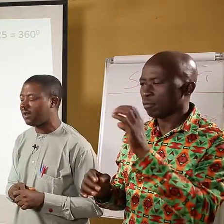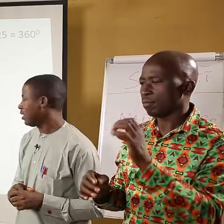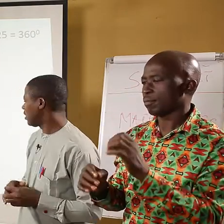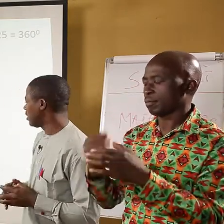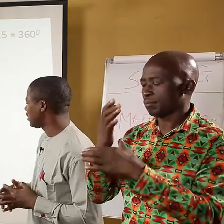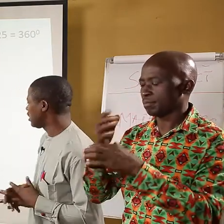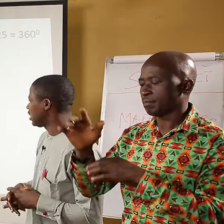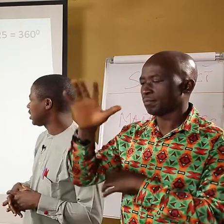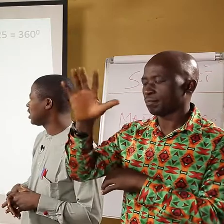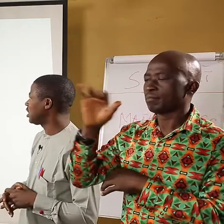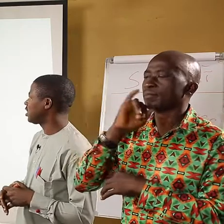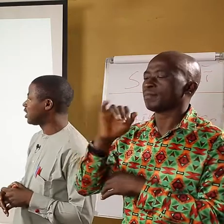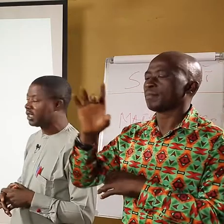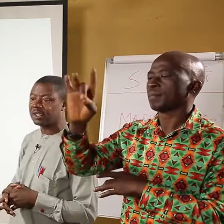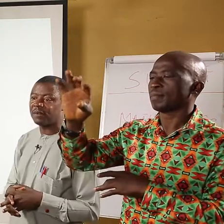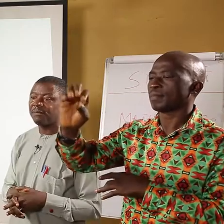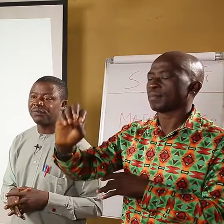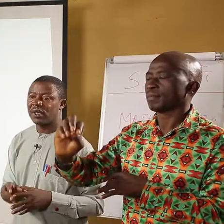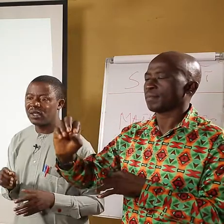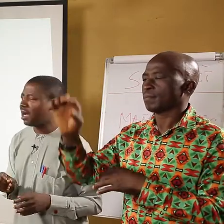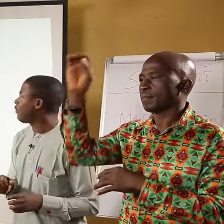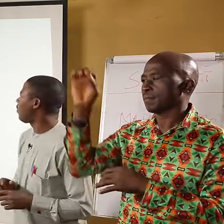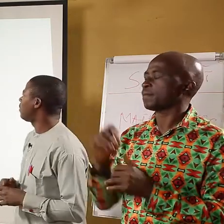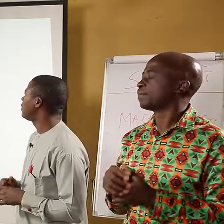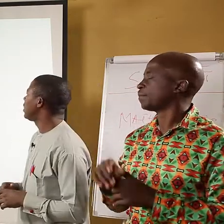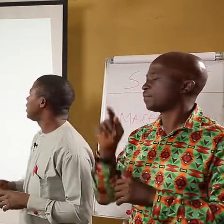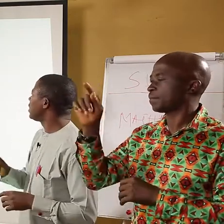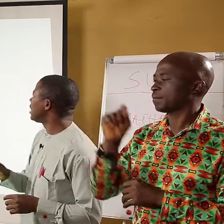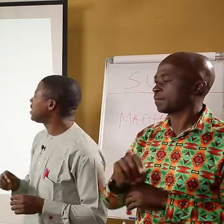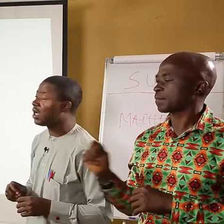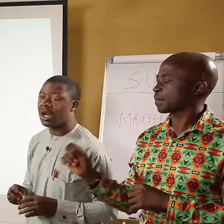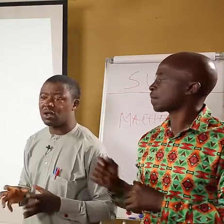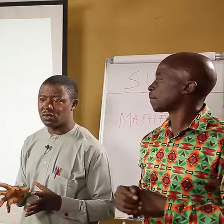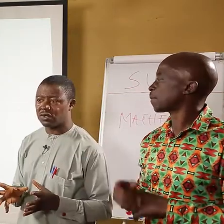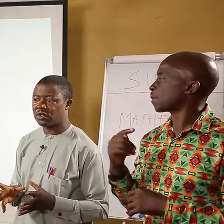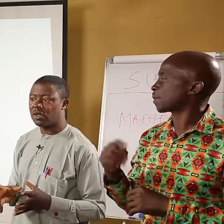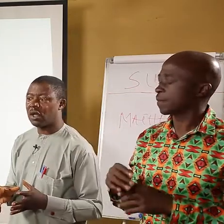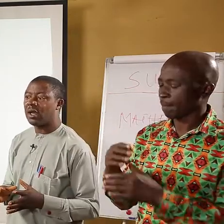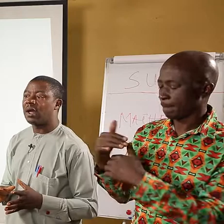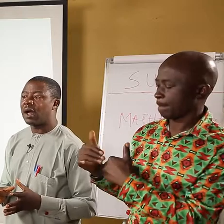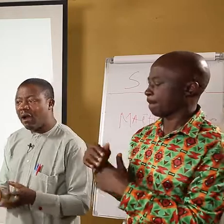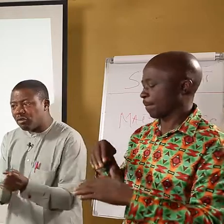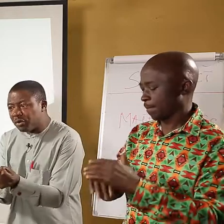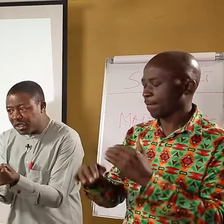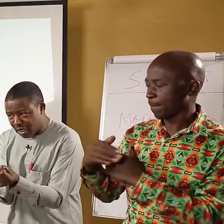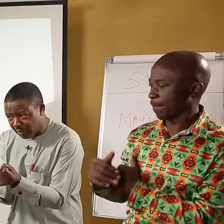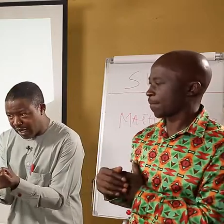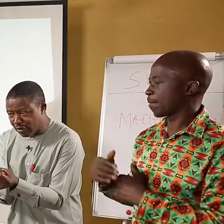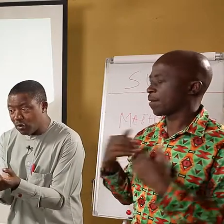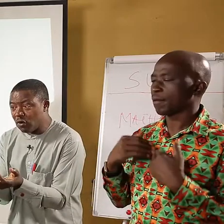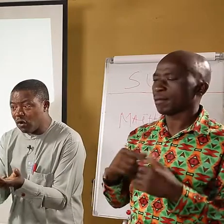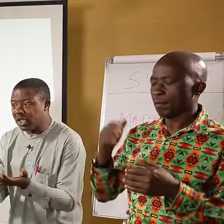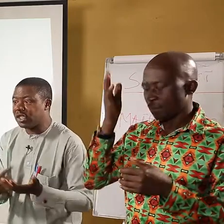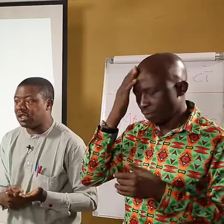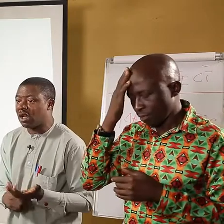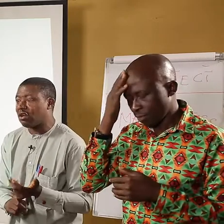5 is 80 degrees. Therefore, the interior angles have to be determined.